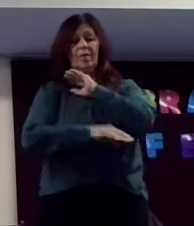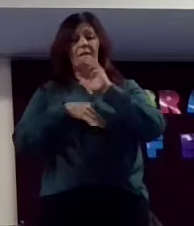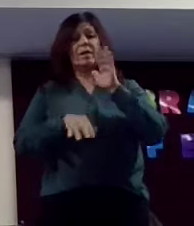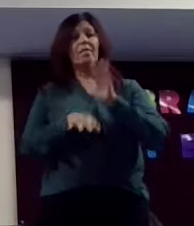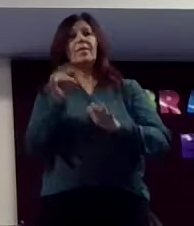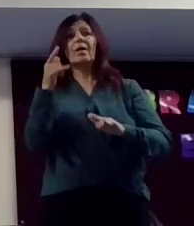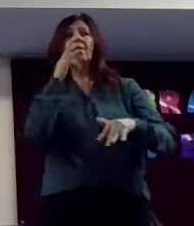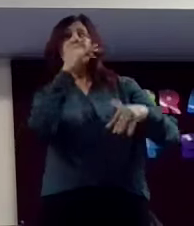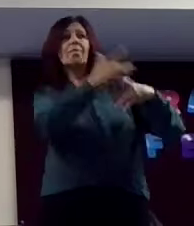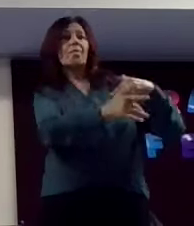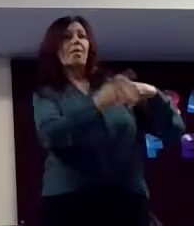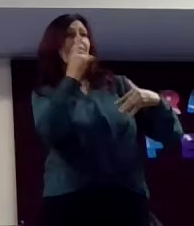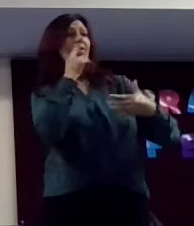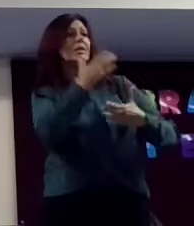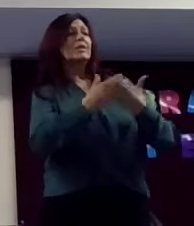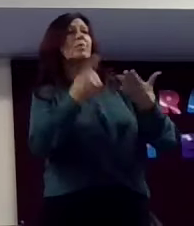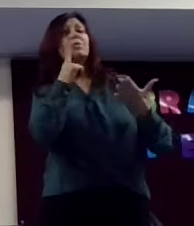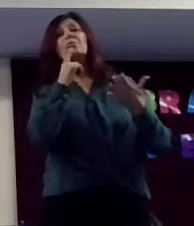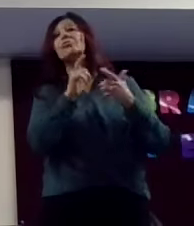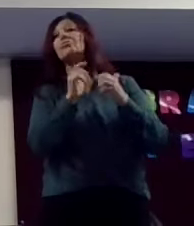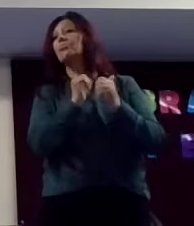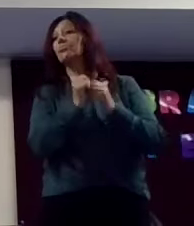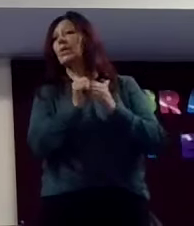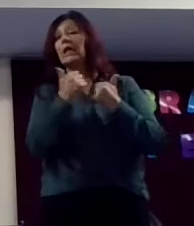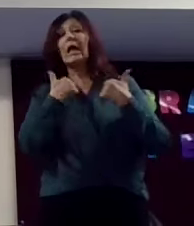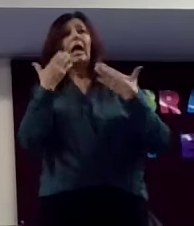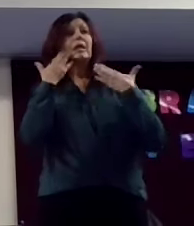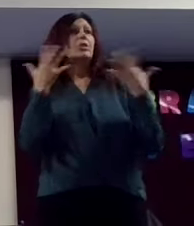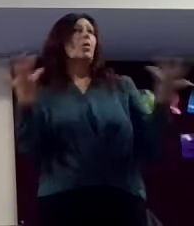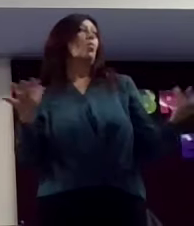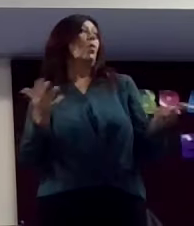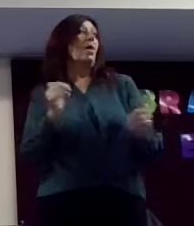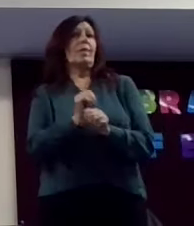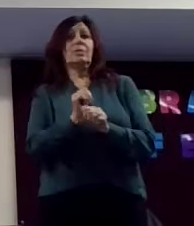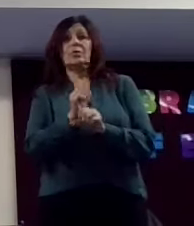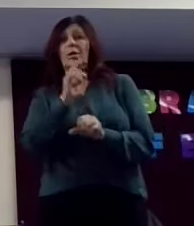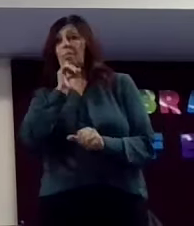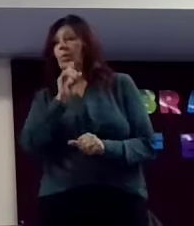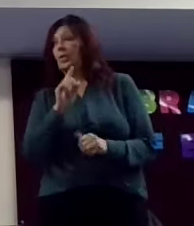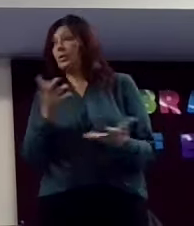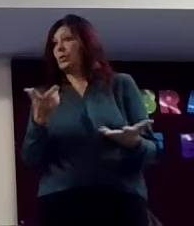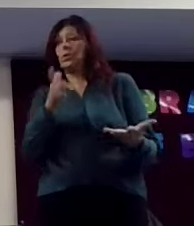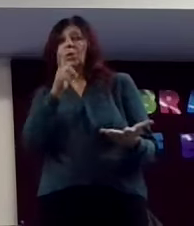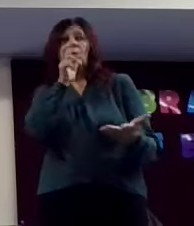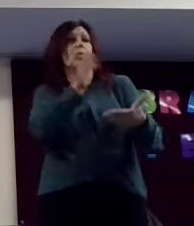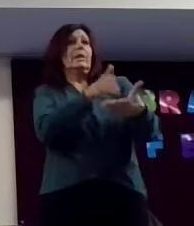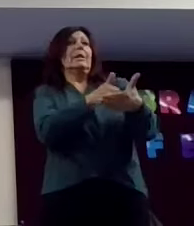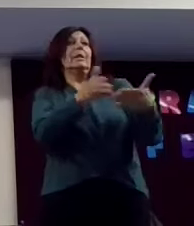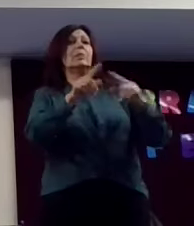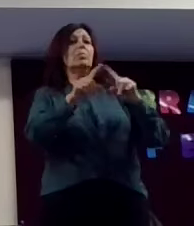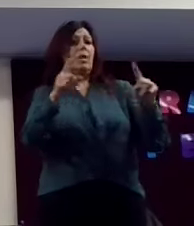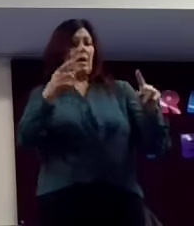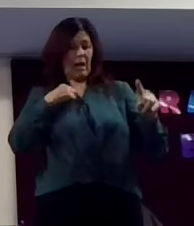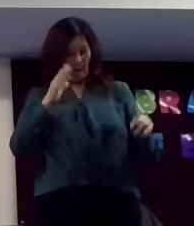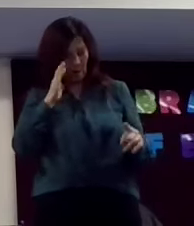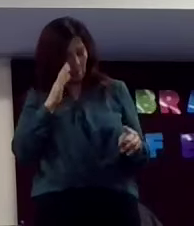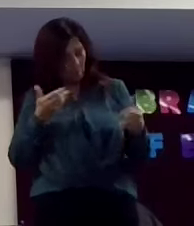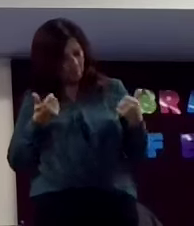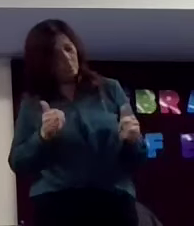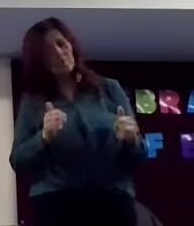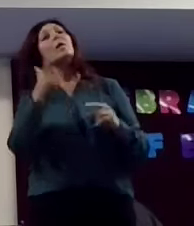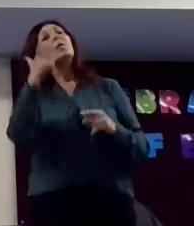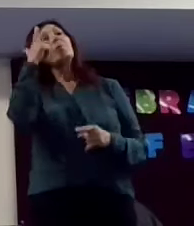there was an opening for someone to run. I didn't even know really what the job was or who was against, but I said I would step up to the